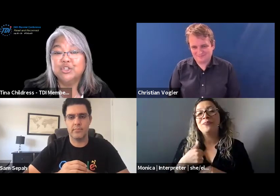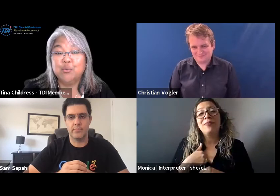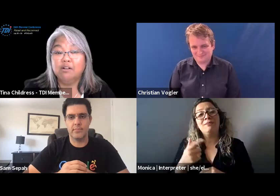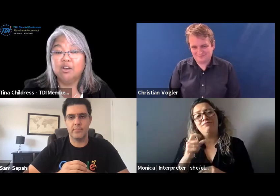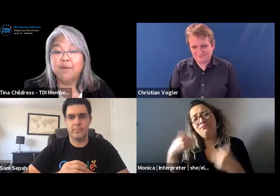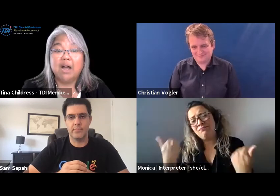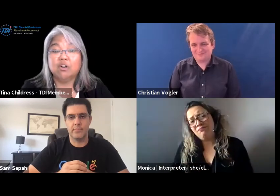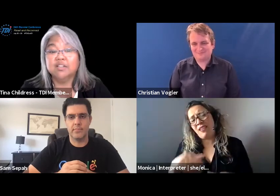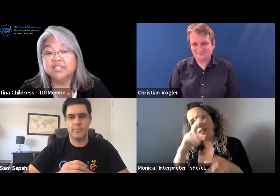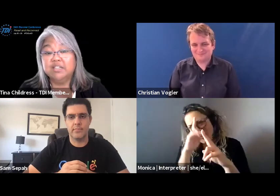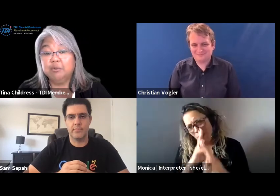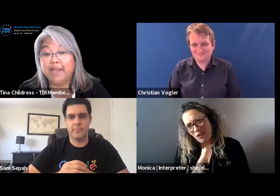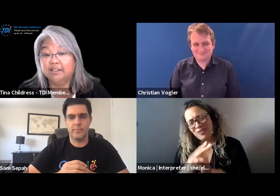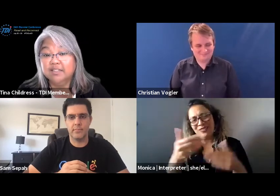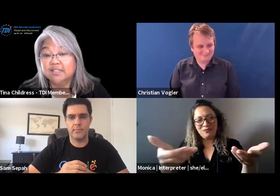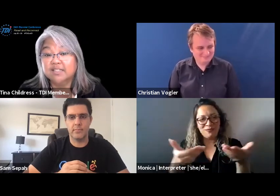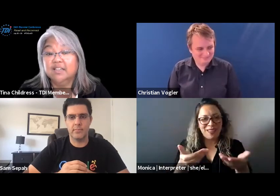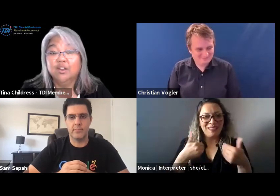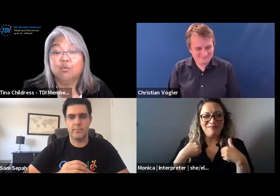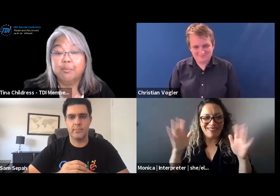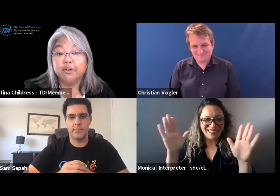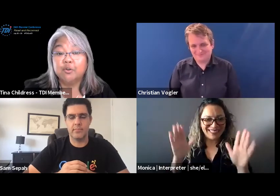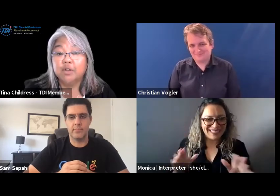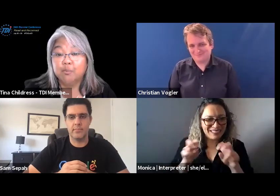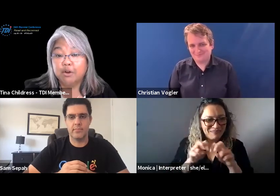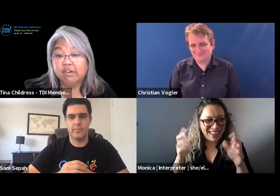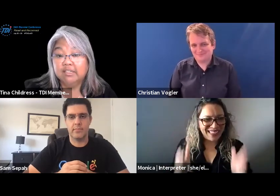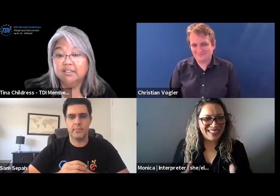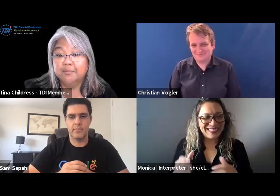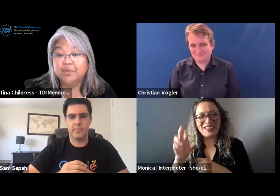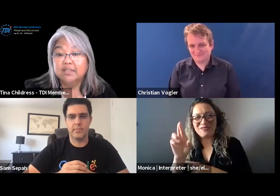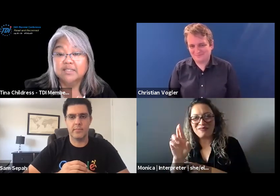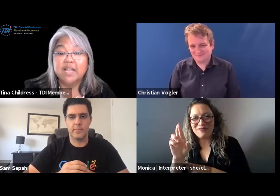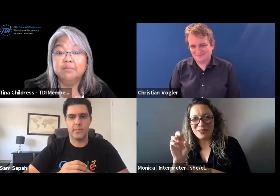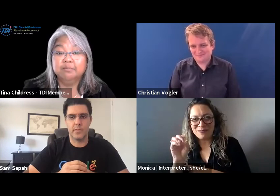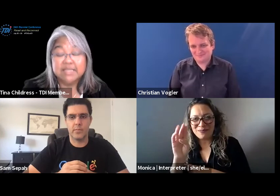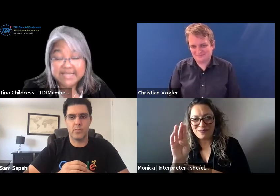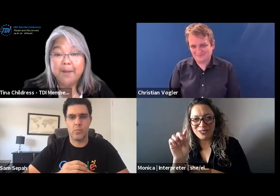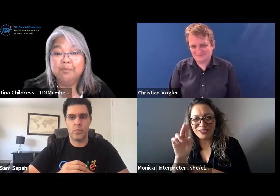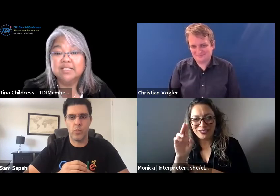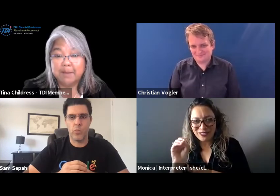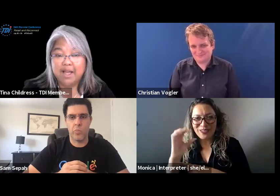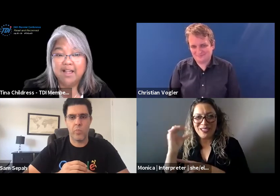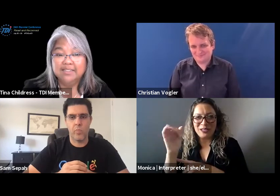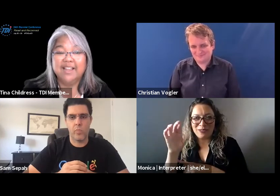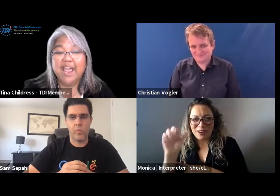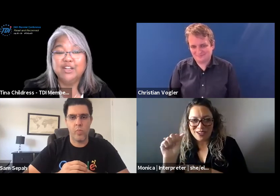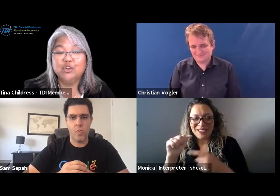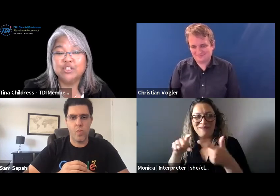to welcome our esteemed panelists, Roberta Cabrera, Sam Sepah, and